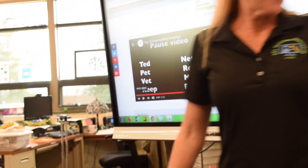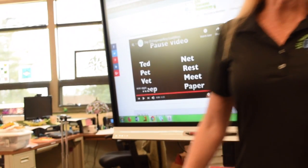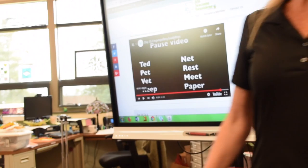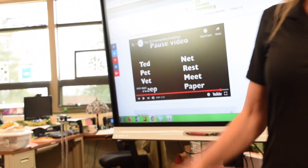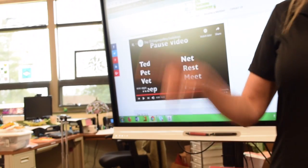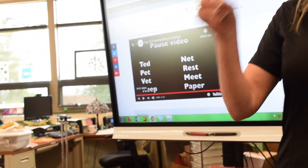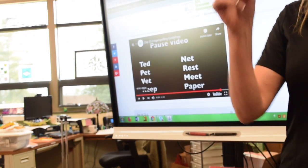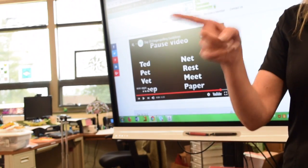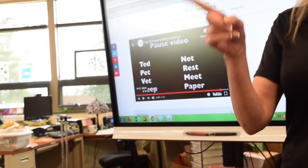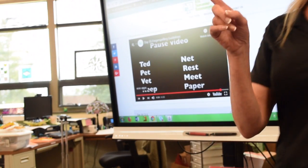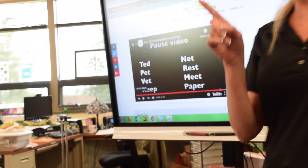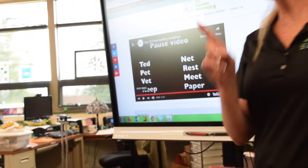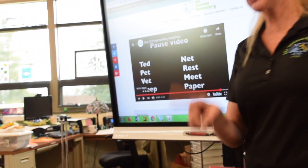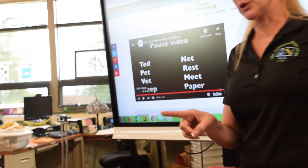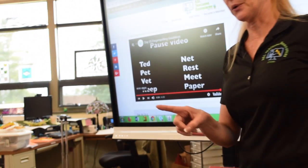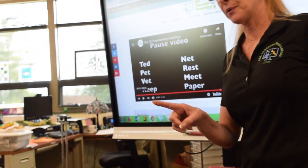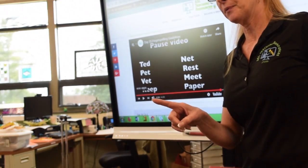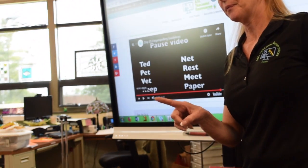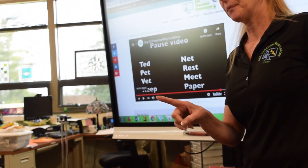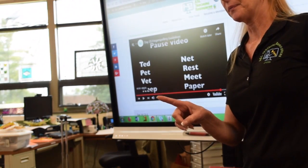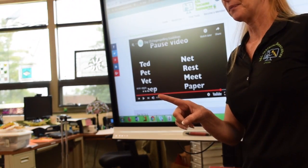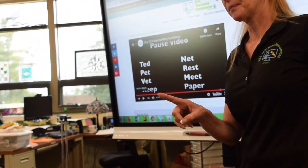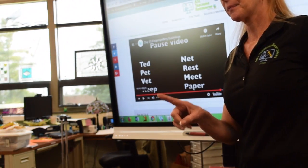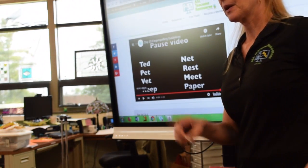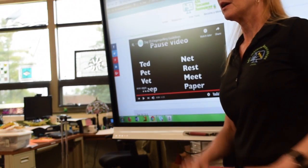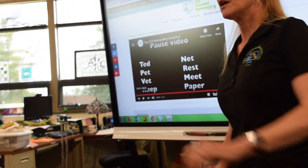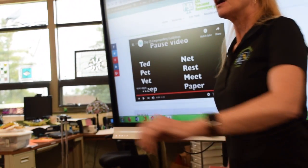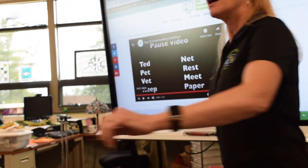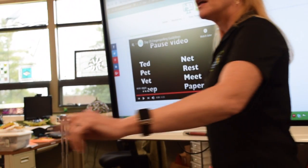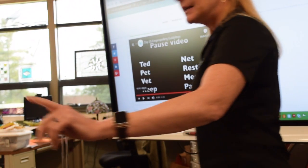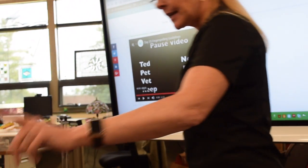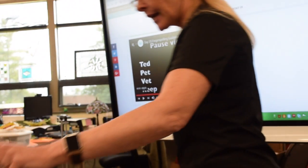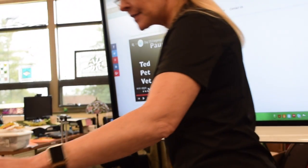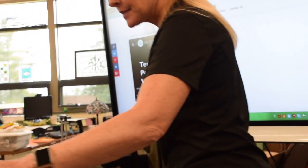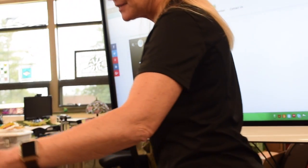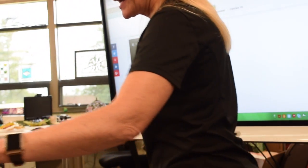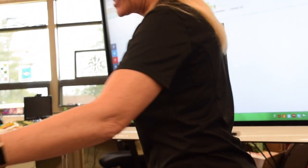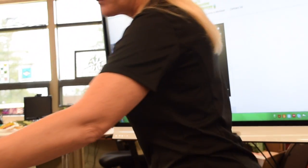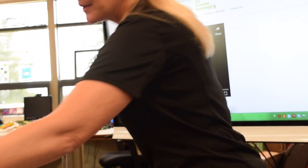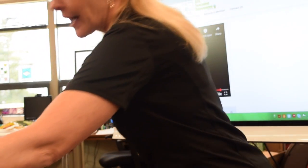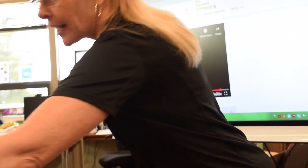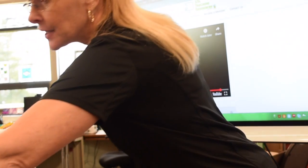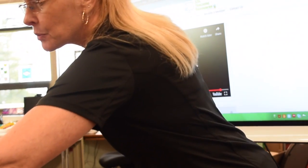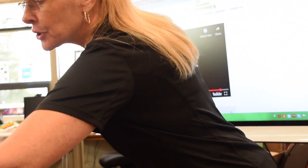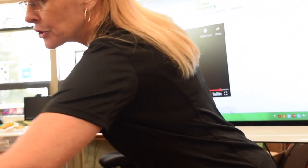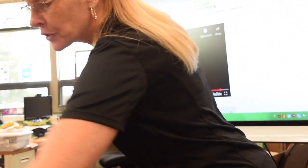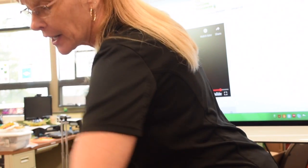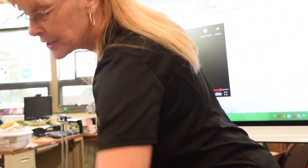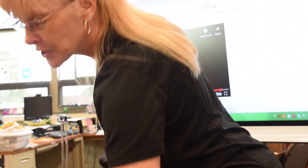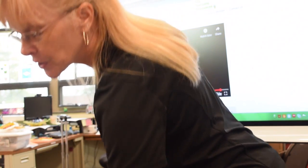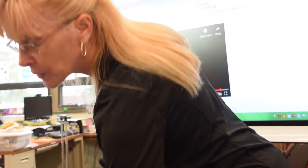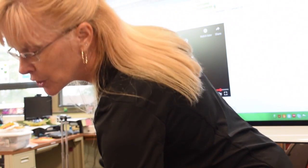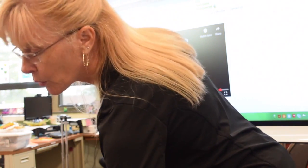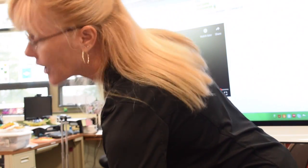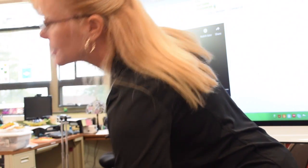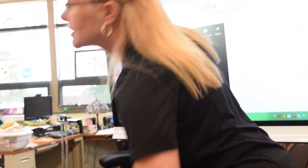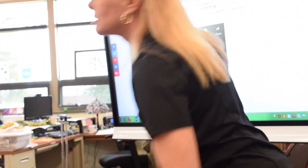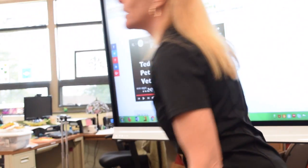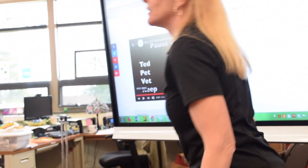That's what you're trying to do. Yes, I guess so, yeah. Yes, that is what you're trying to do when you're watching somebody